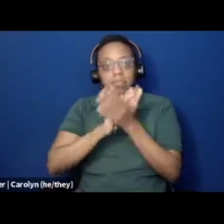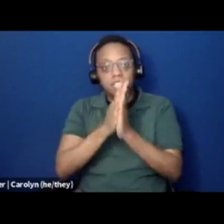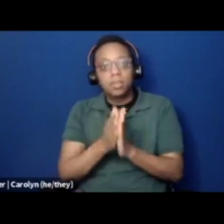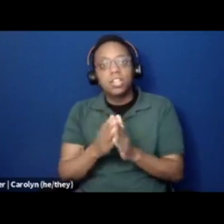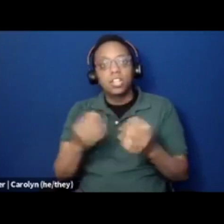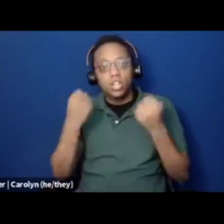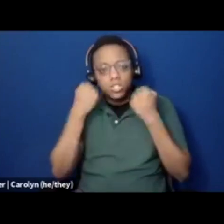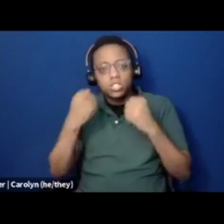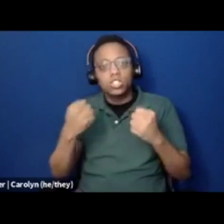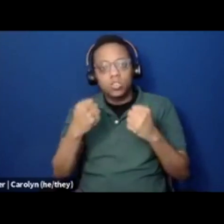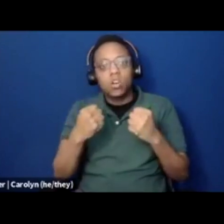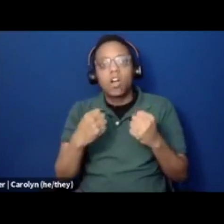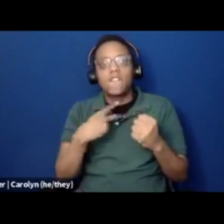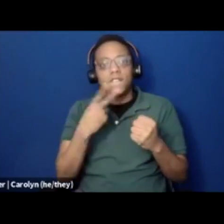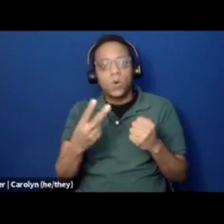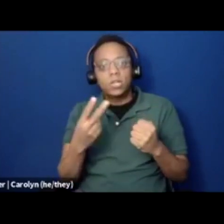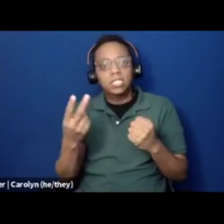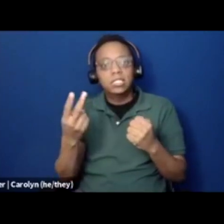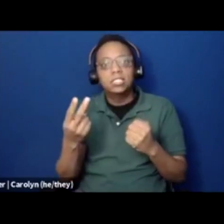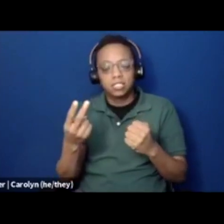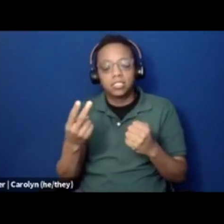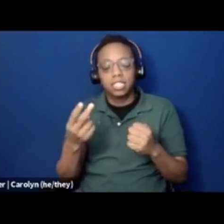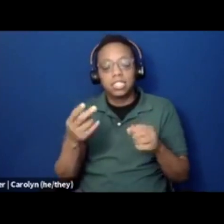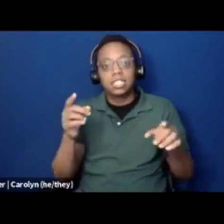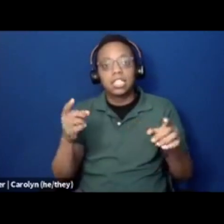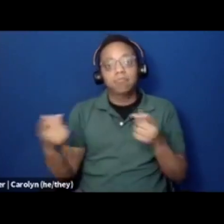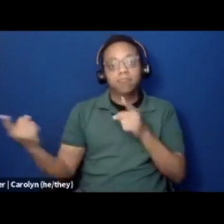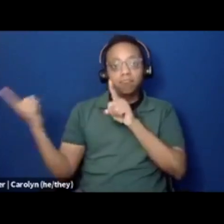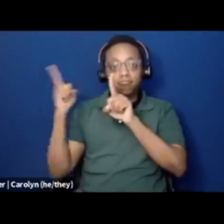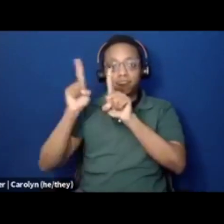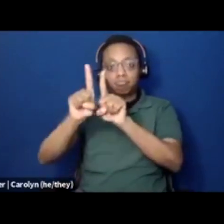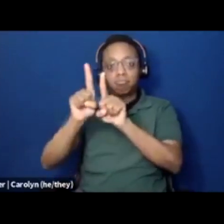folks accountable. And that's along with our allies. Our allies,